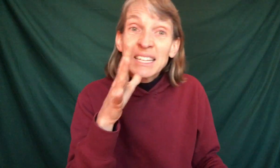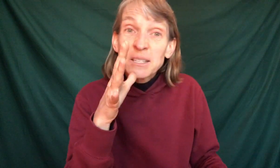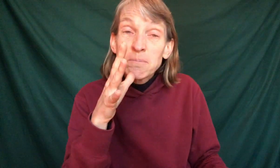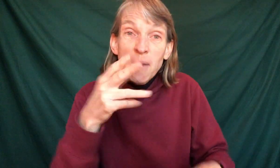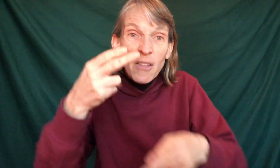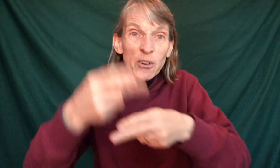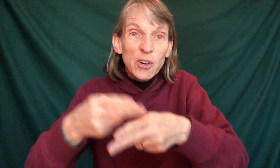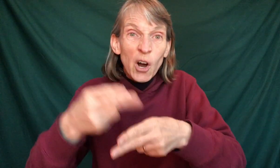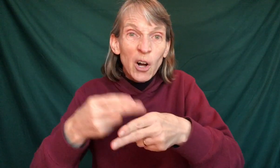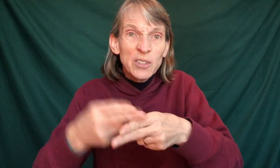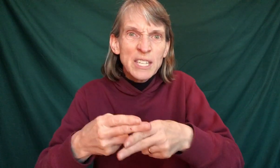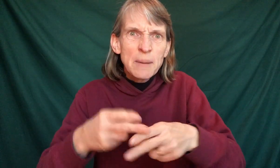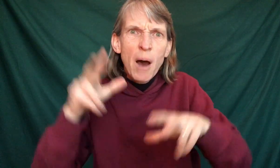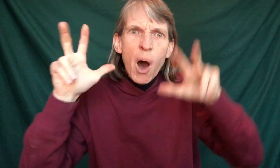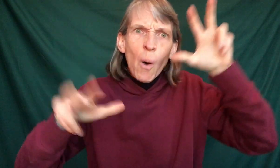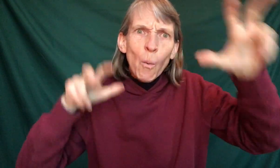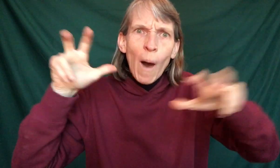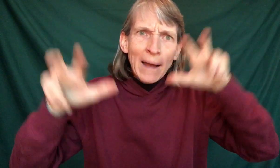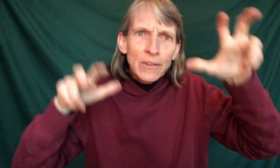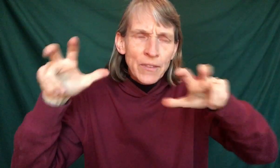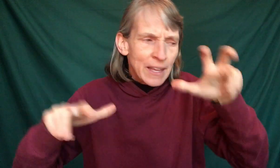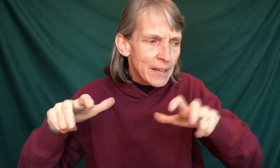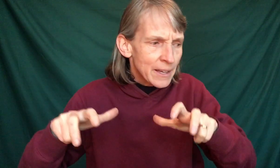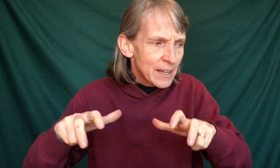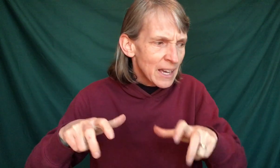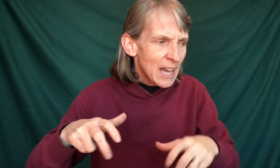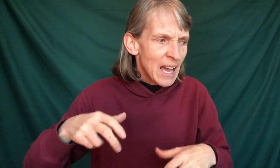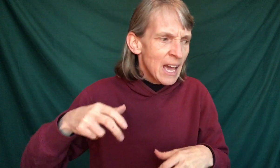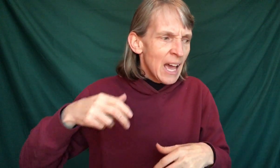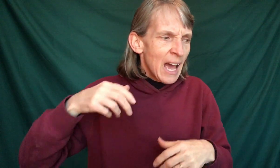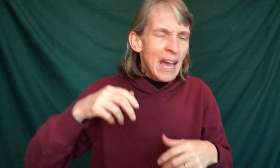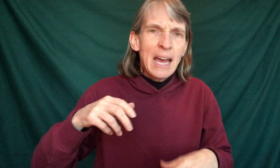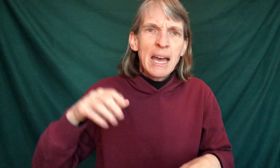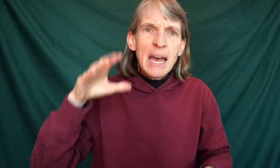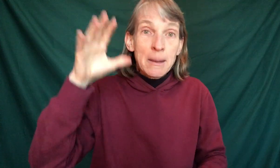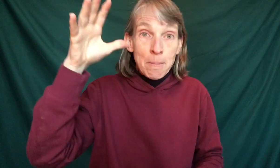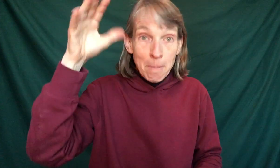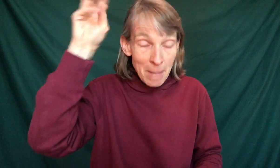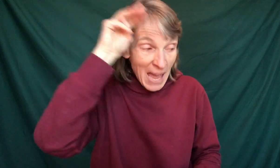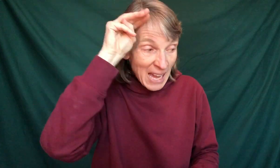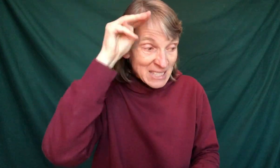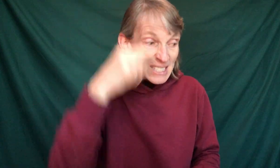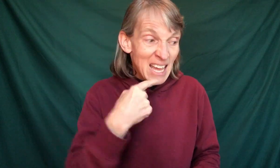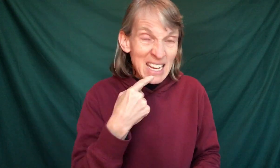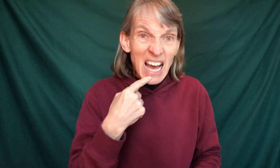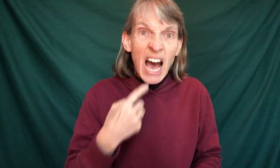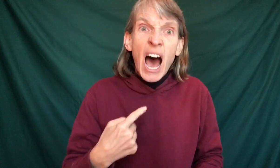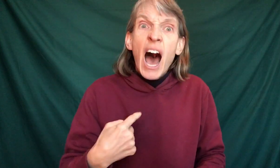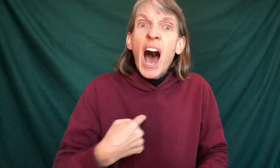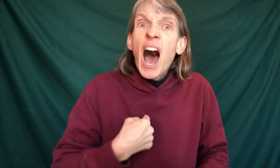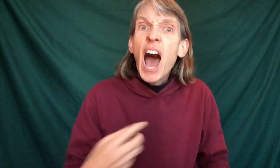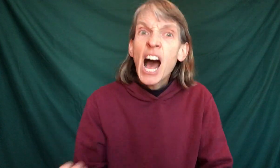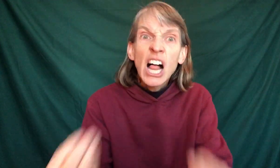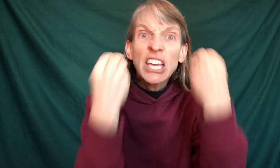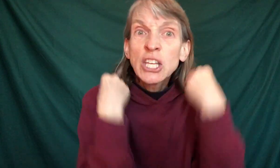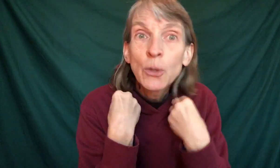His mother called him Wild Thing, and Max said, "I'll eat you